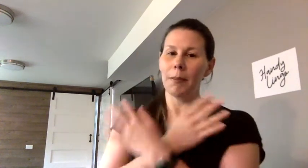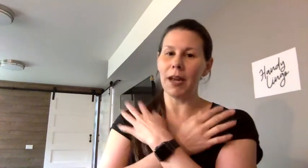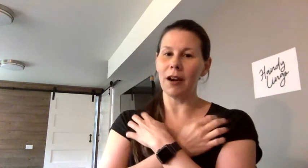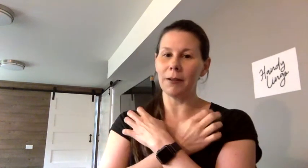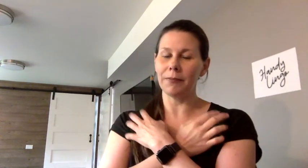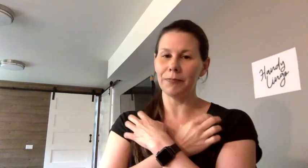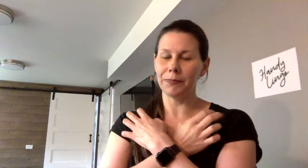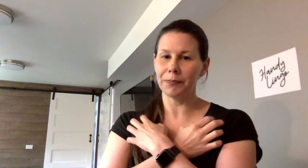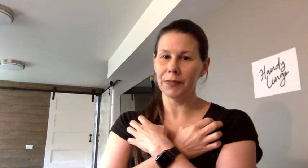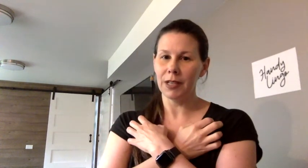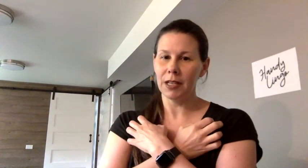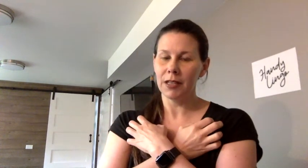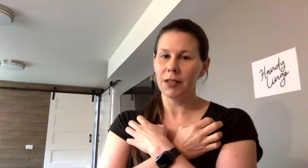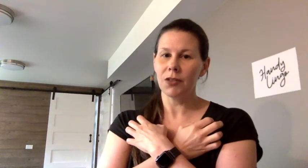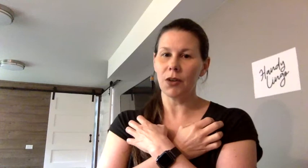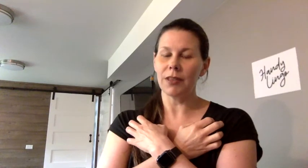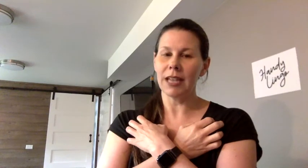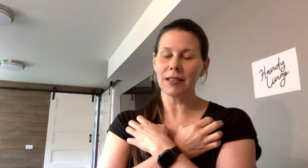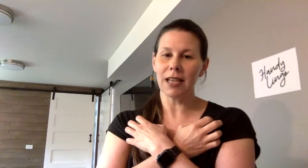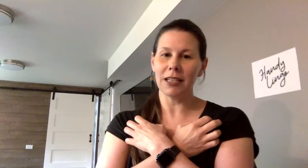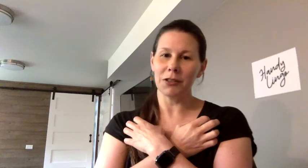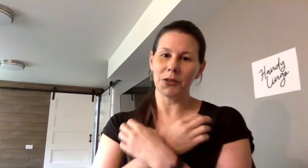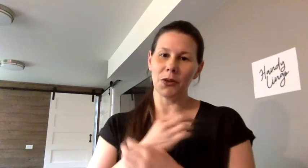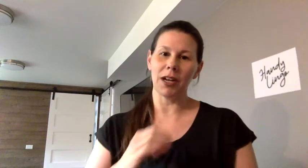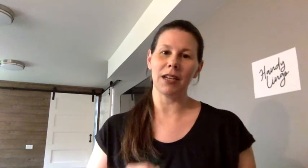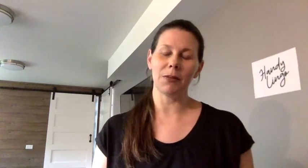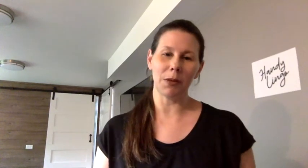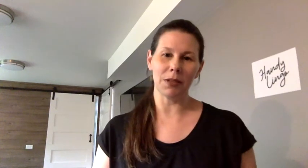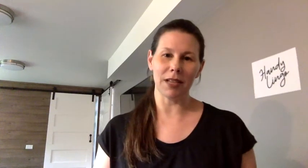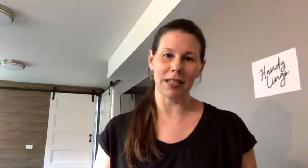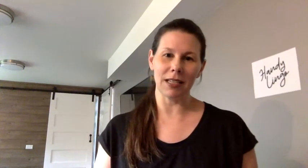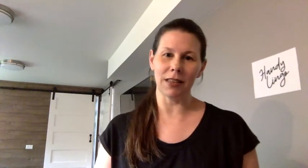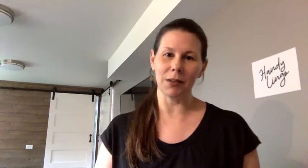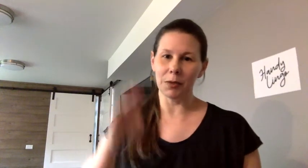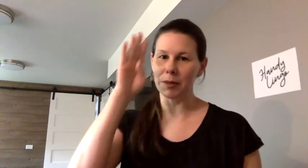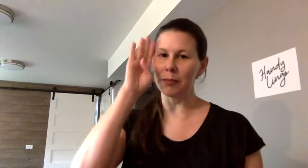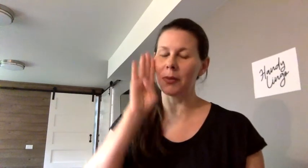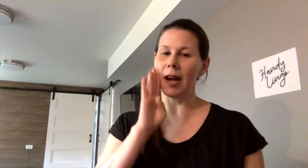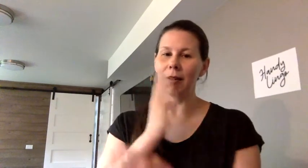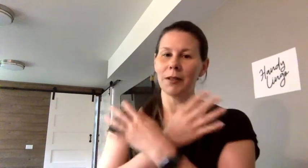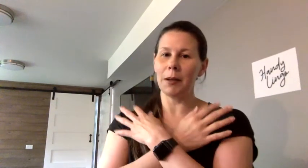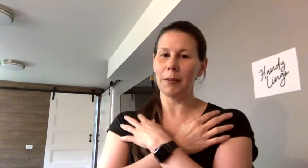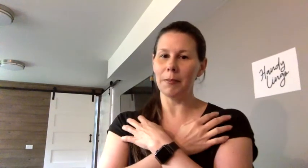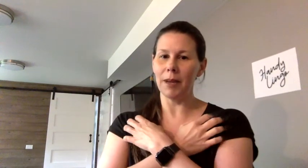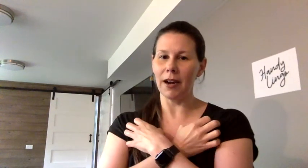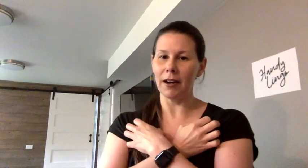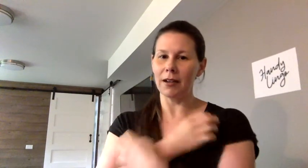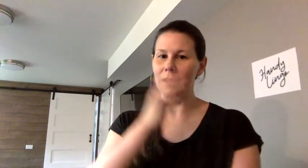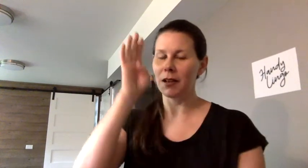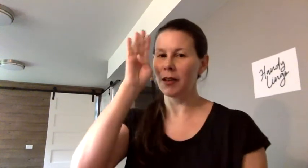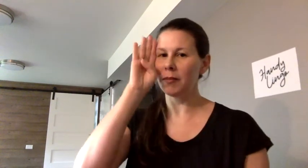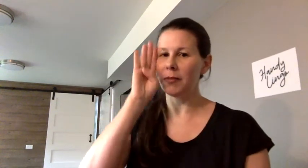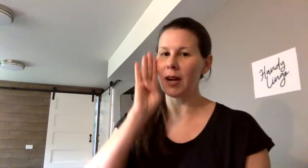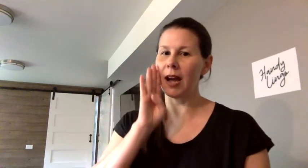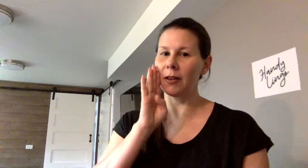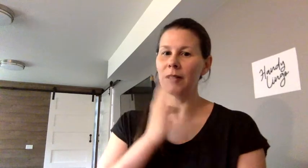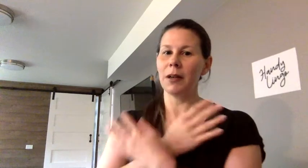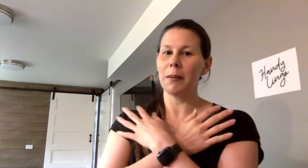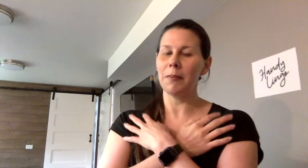bear. So the next line in the story that we'll sign together would be brown bear, brown